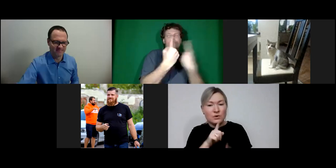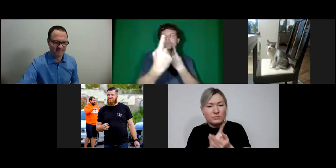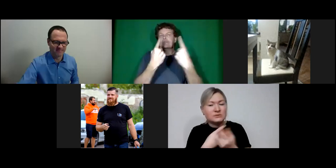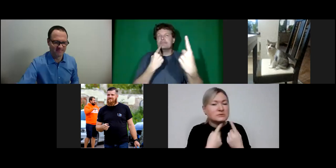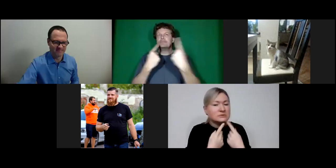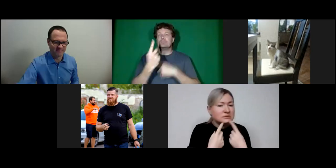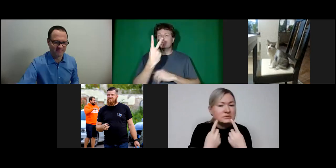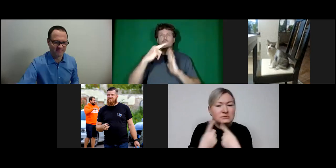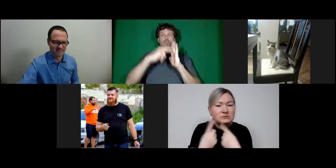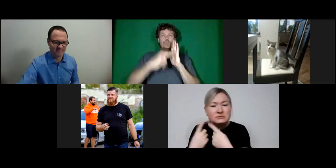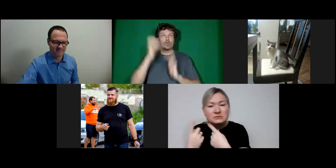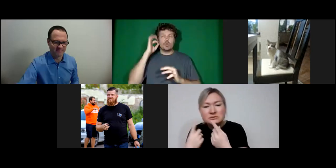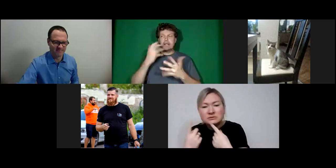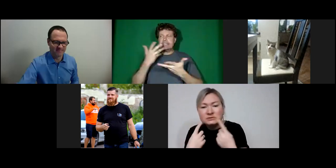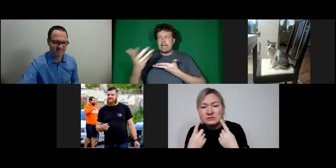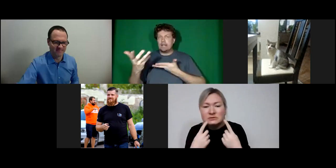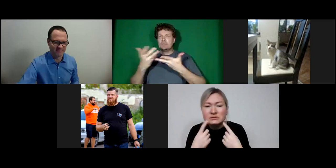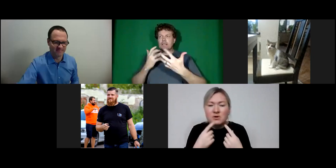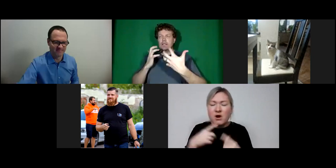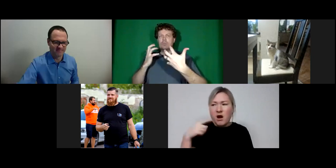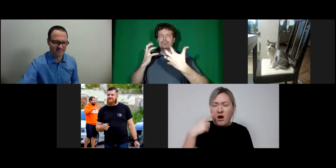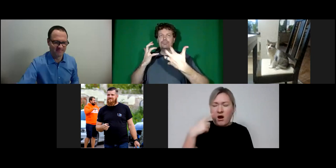for 2 months, and I would have to